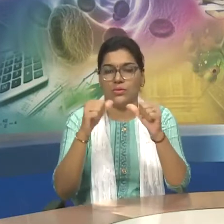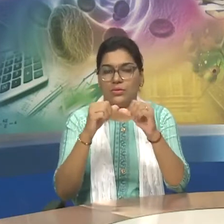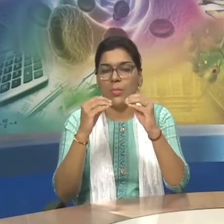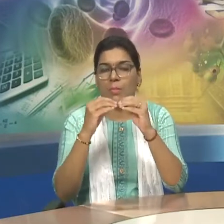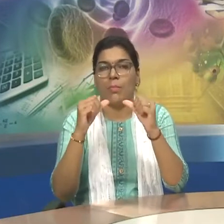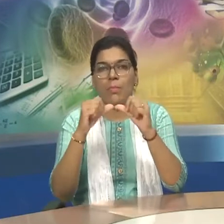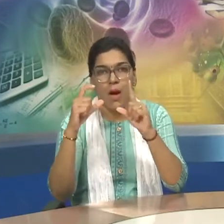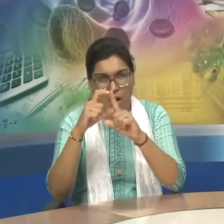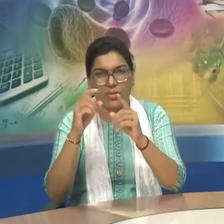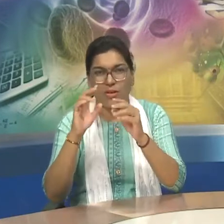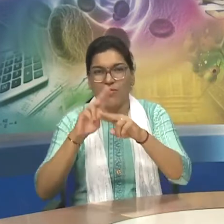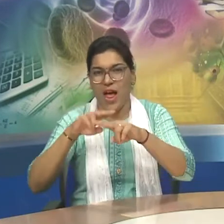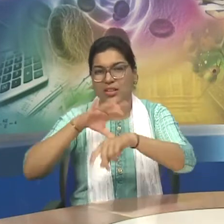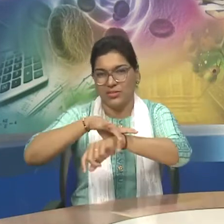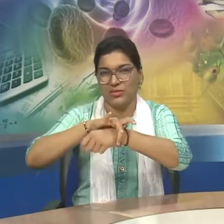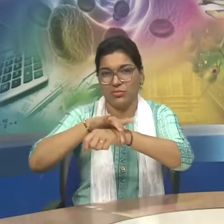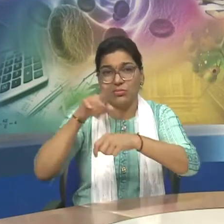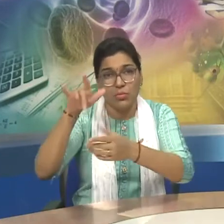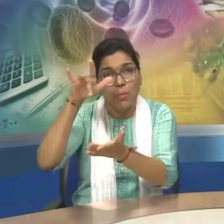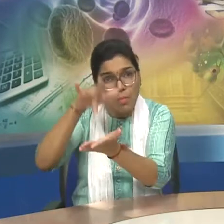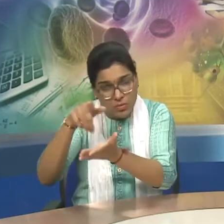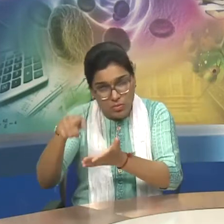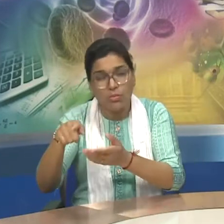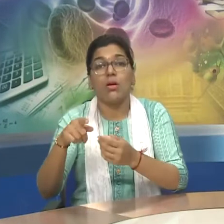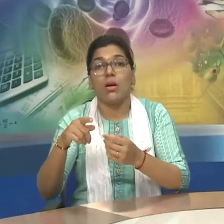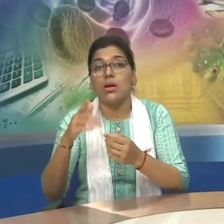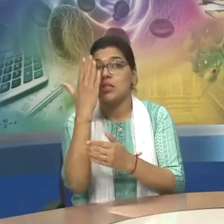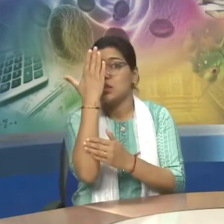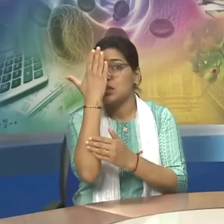These both are hazardous for